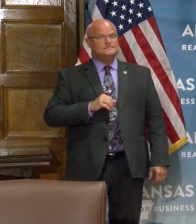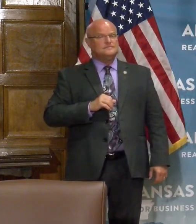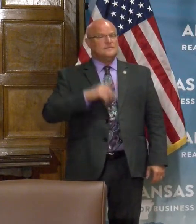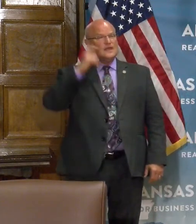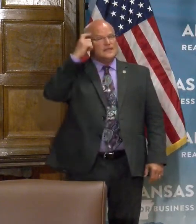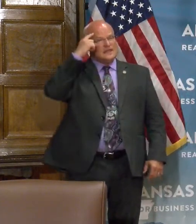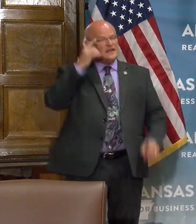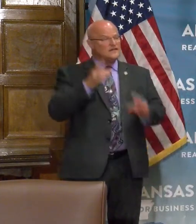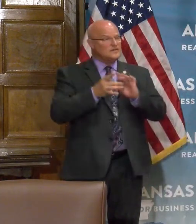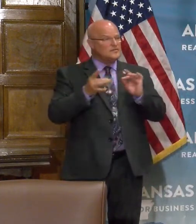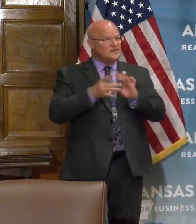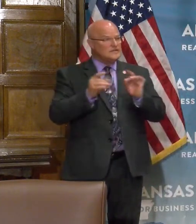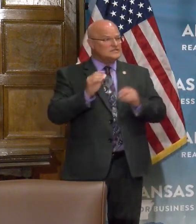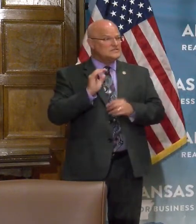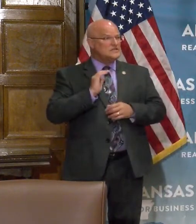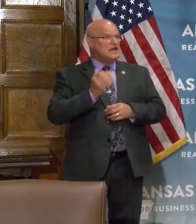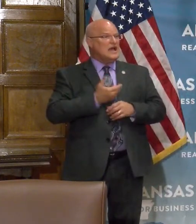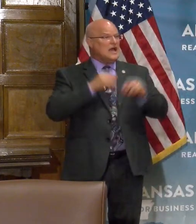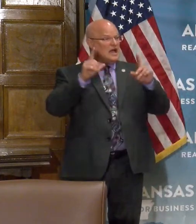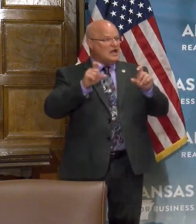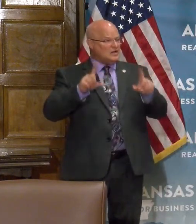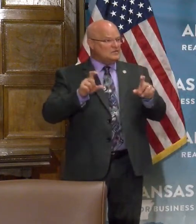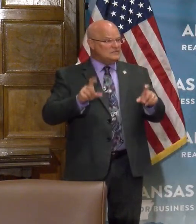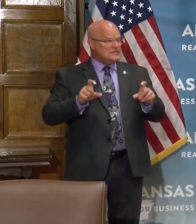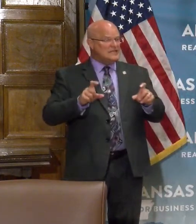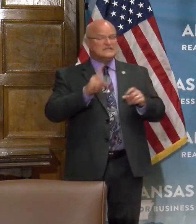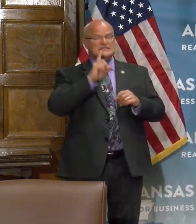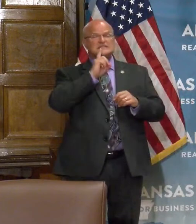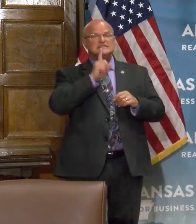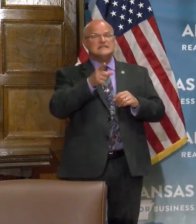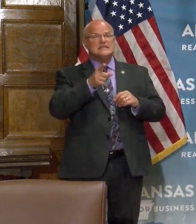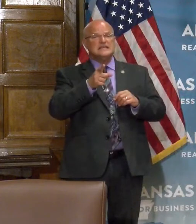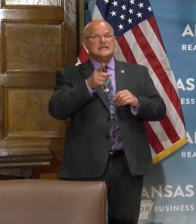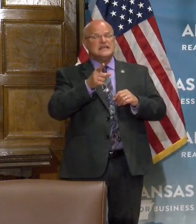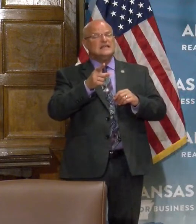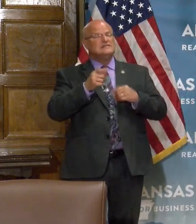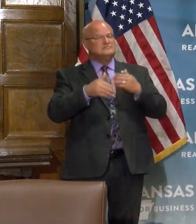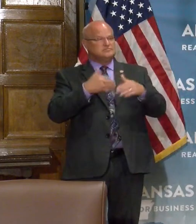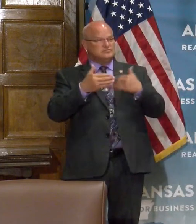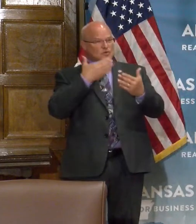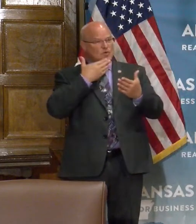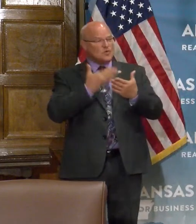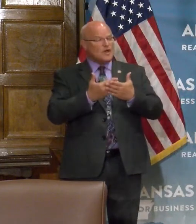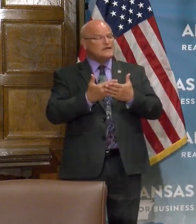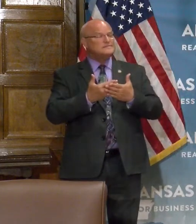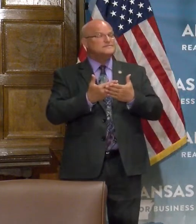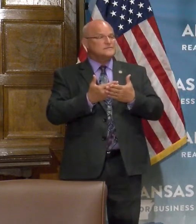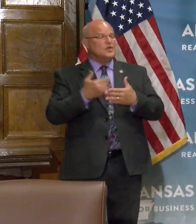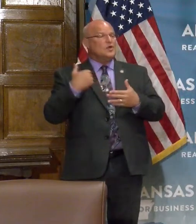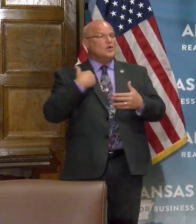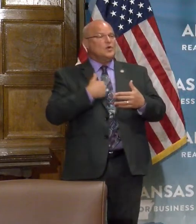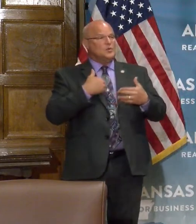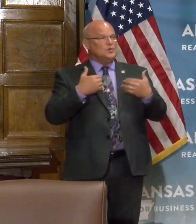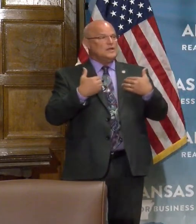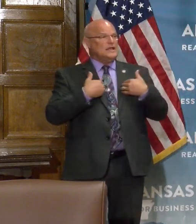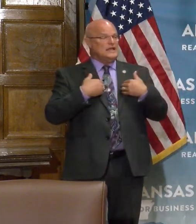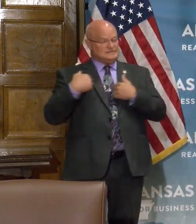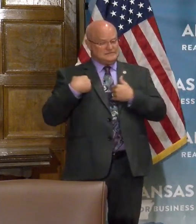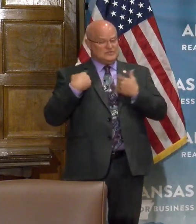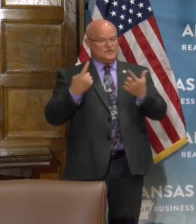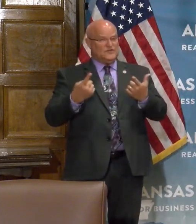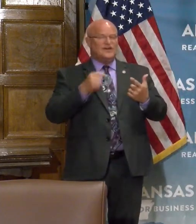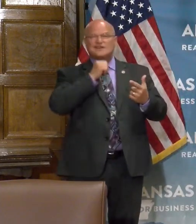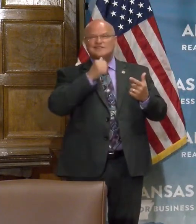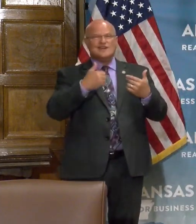The governor's mentioned our testing is going well. We have so far